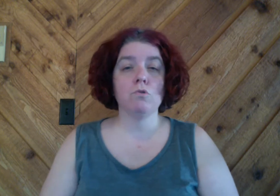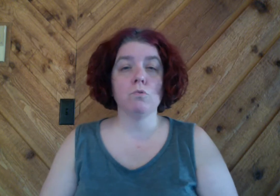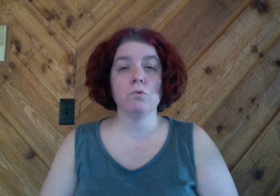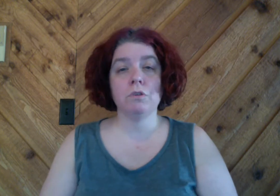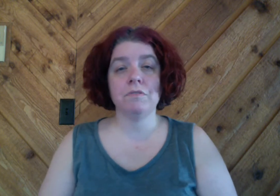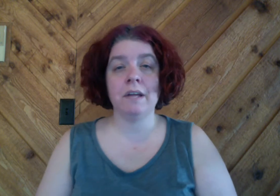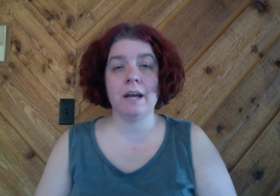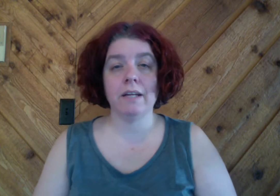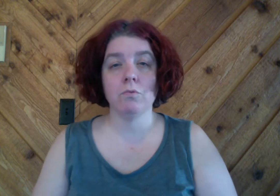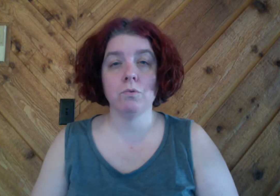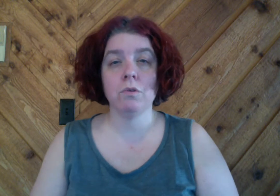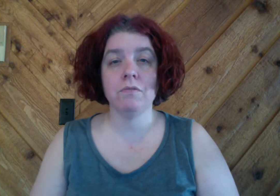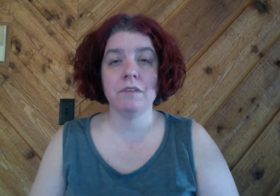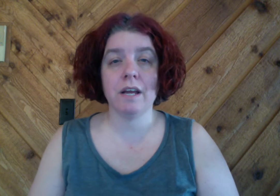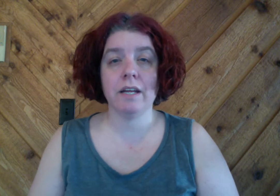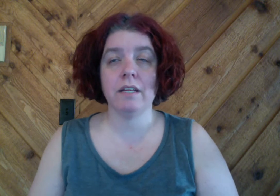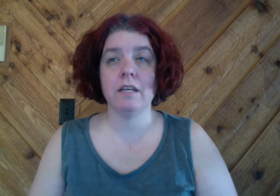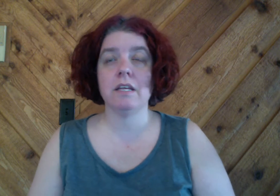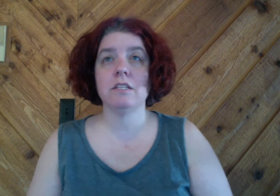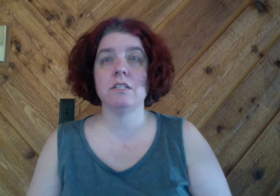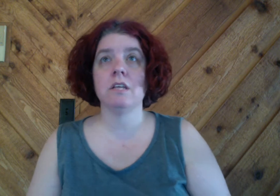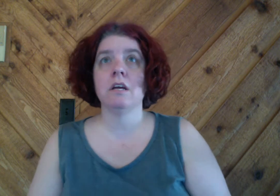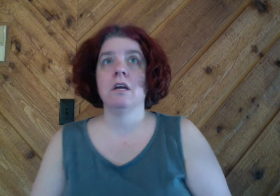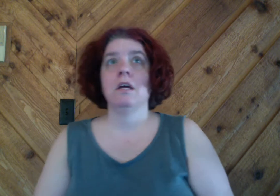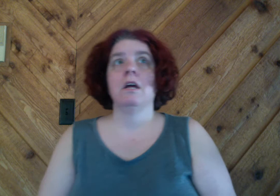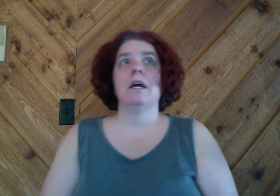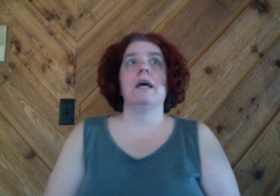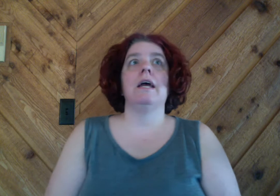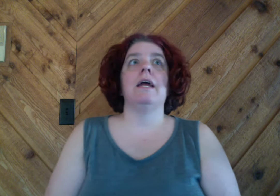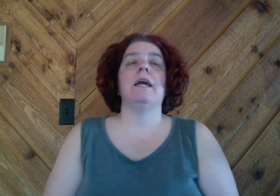So rule of nine. Rule of nine is a